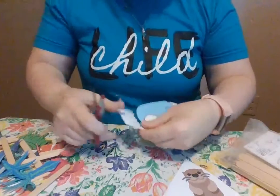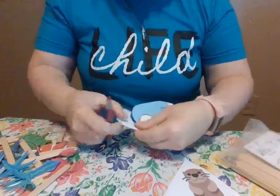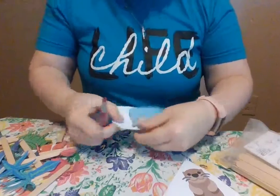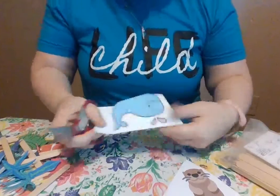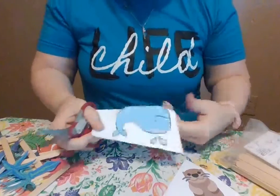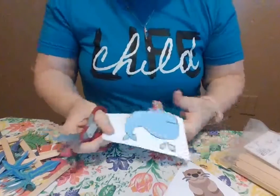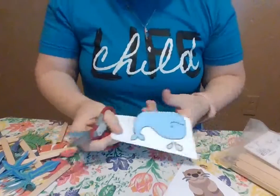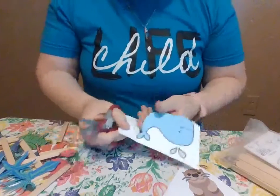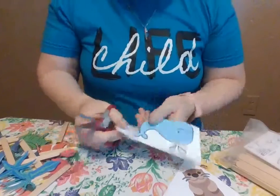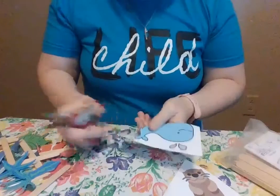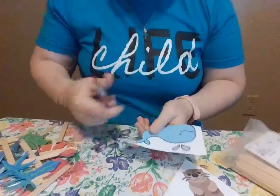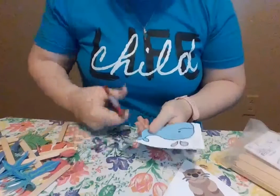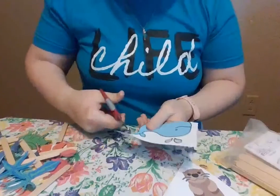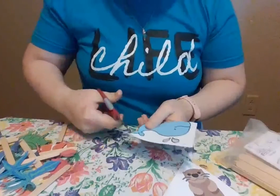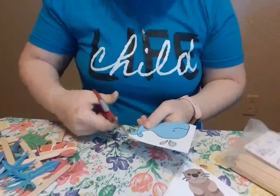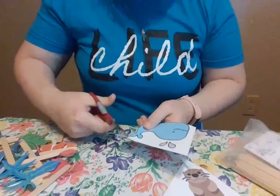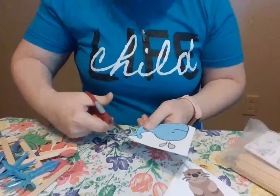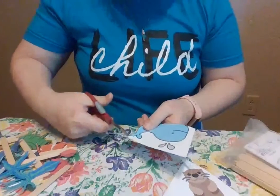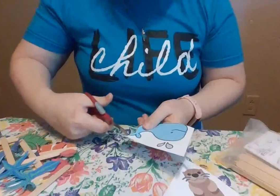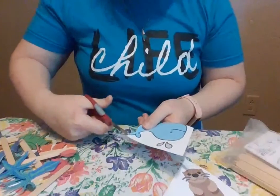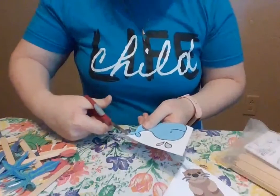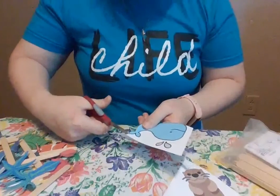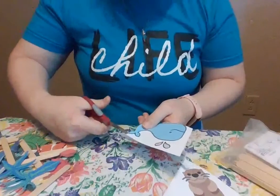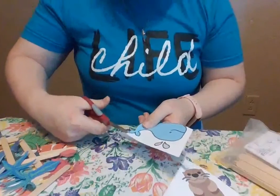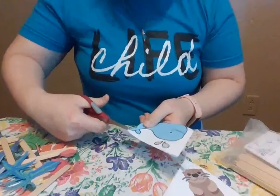Are you ready for a water play once I get this whale cut out?